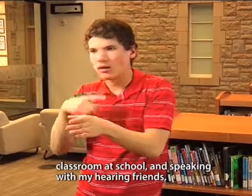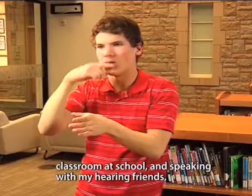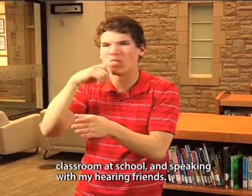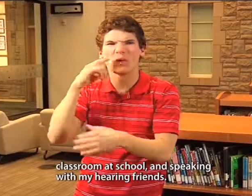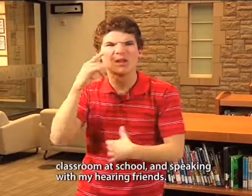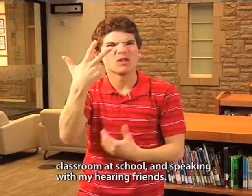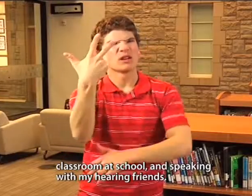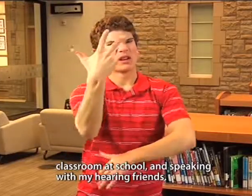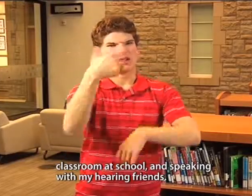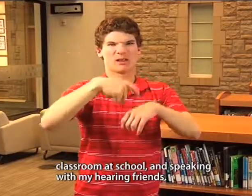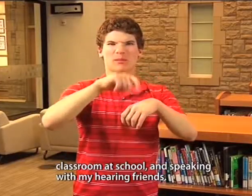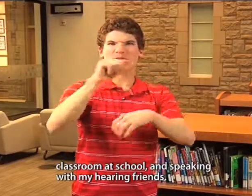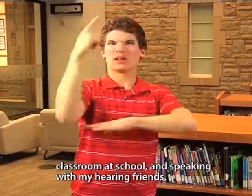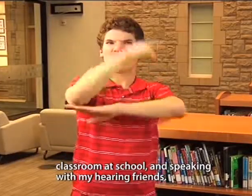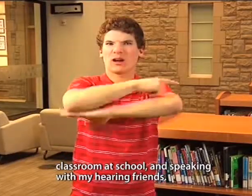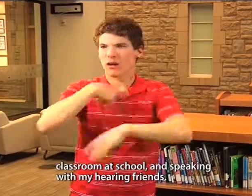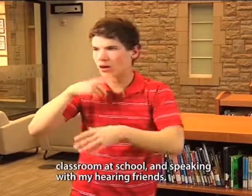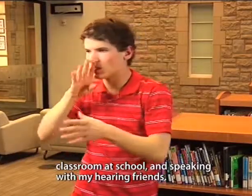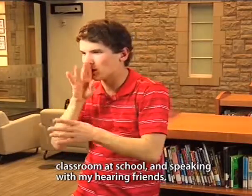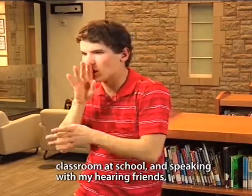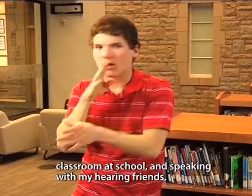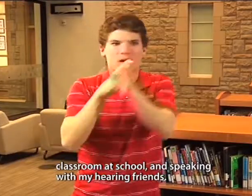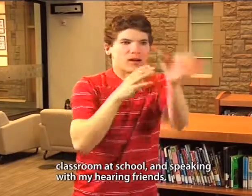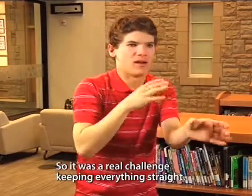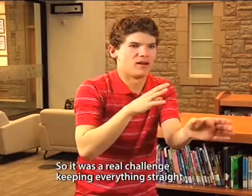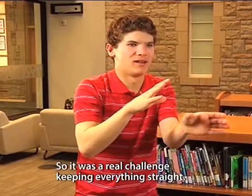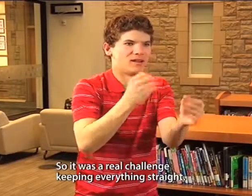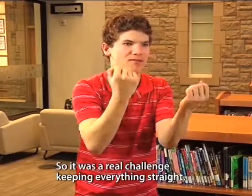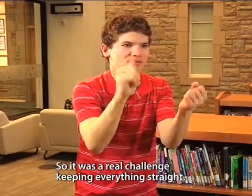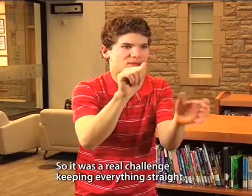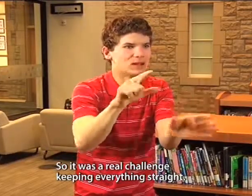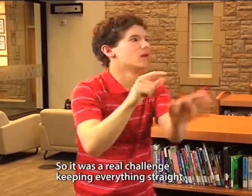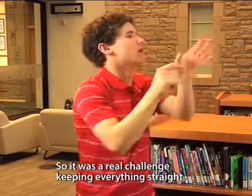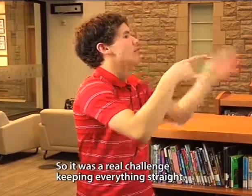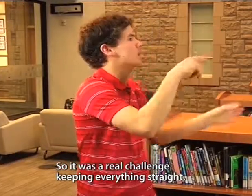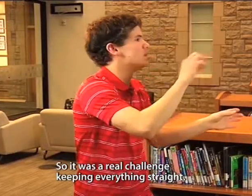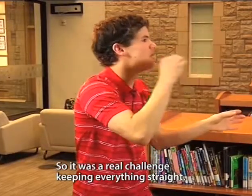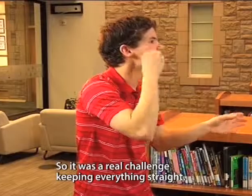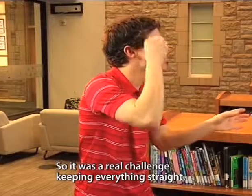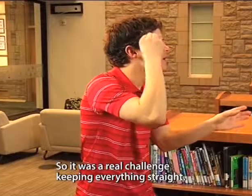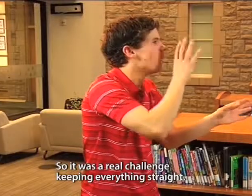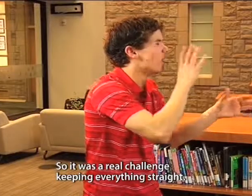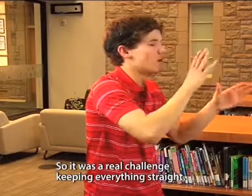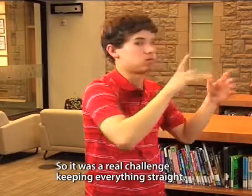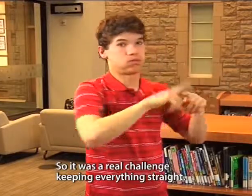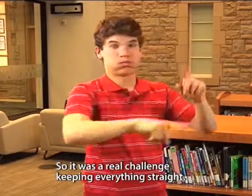and speaking with my hearing friends. So it was a real challenge keeping everything straight.